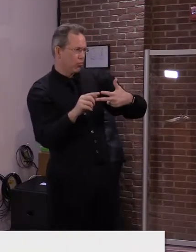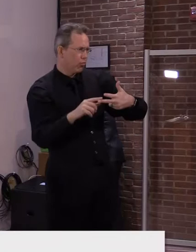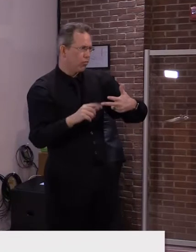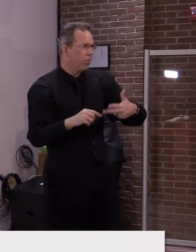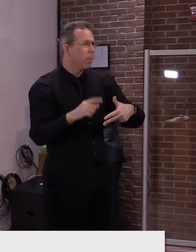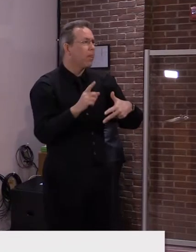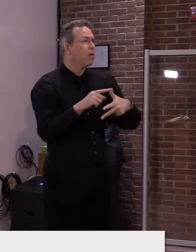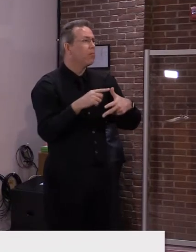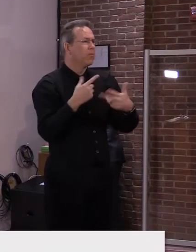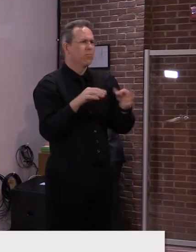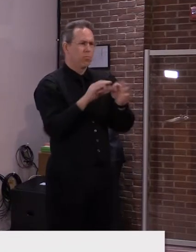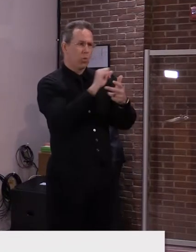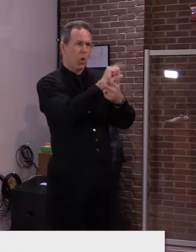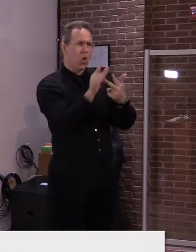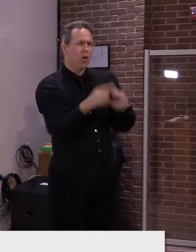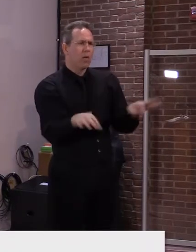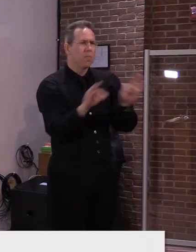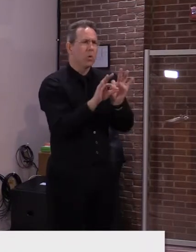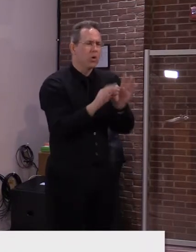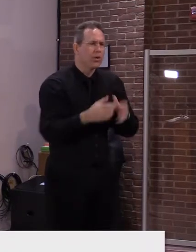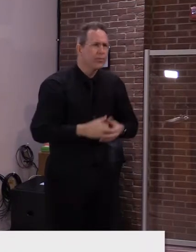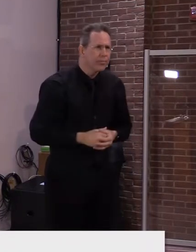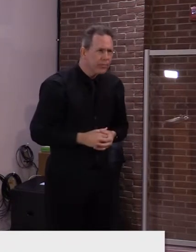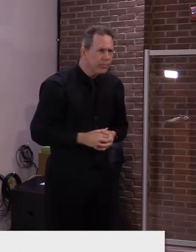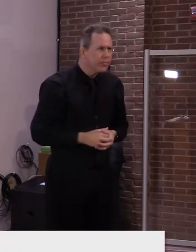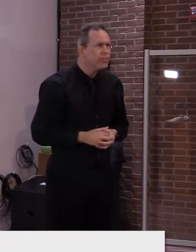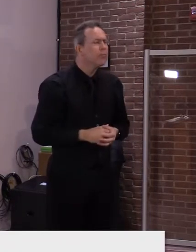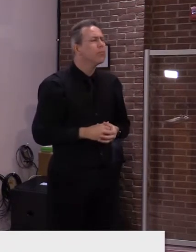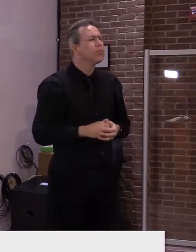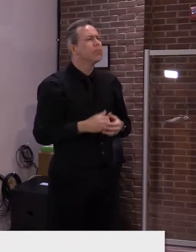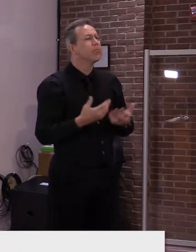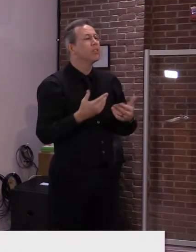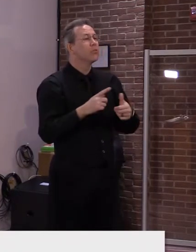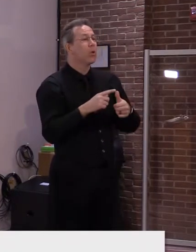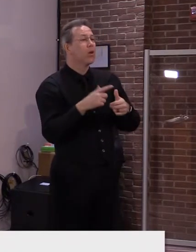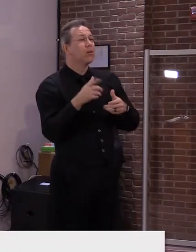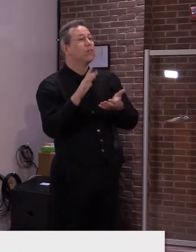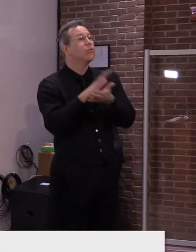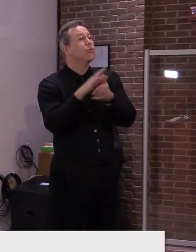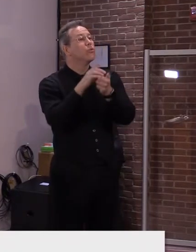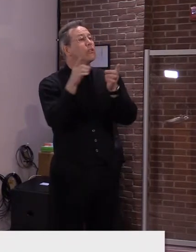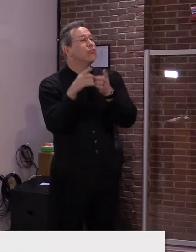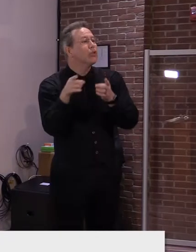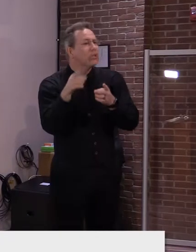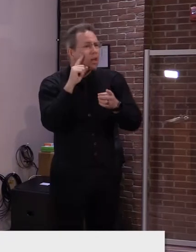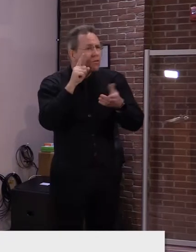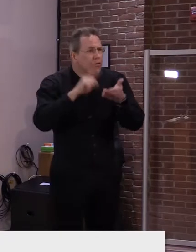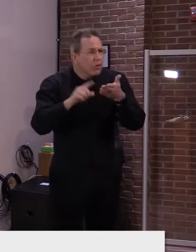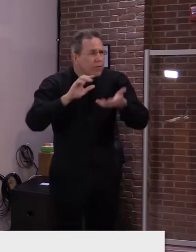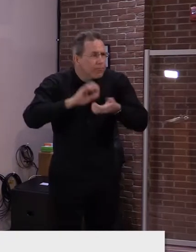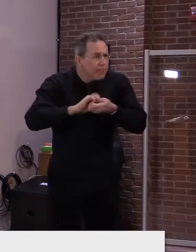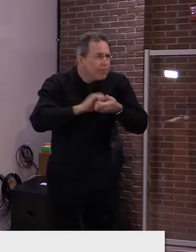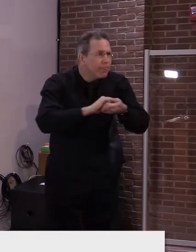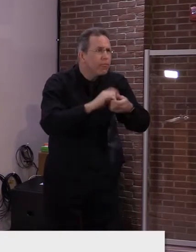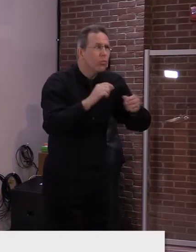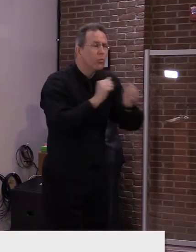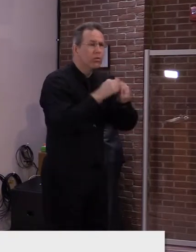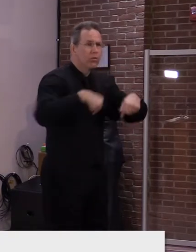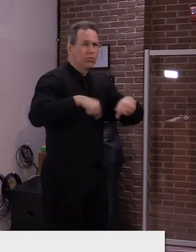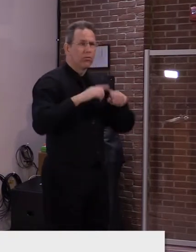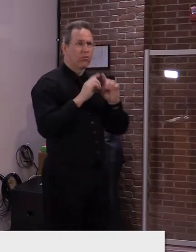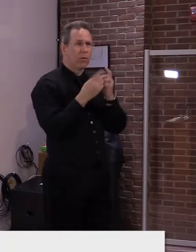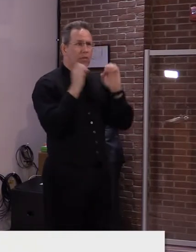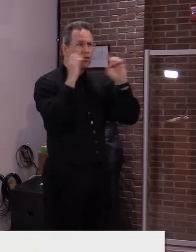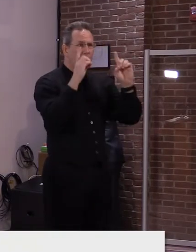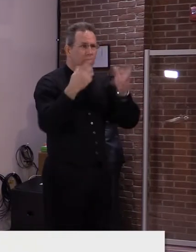of these topics means that districts will need to partner with other community and regional organizations to adequately meet student needs in the weeks and